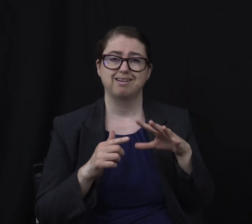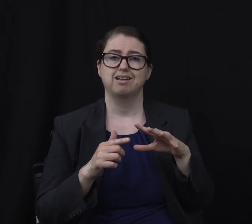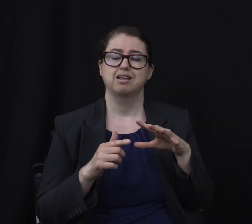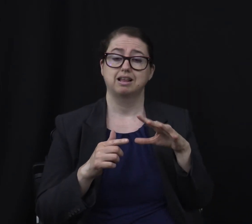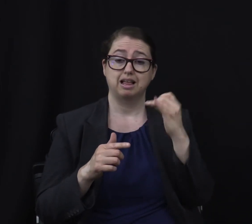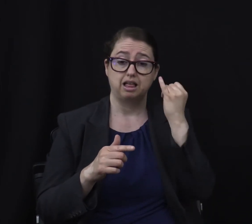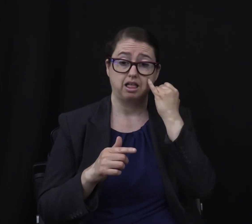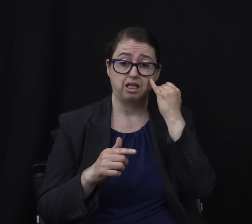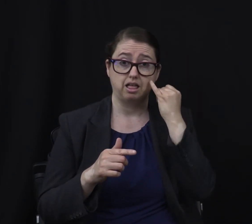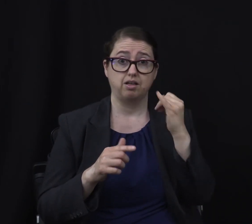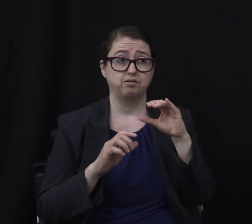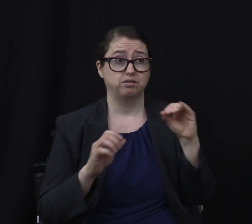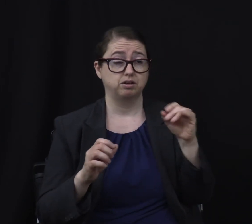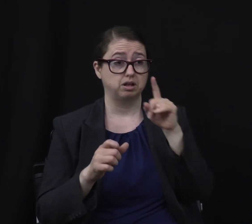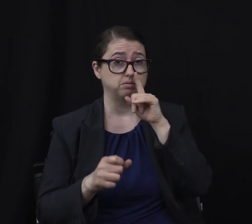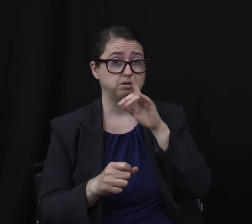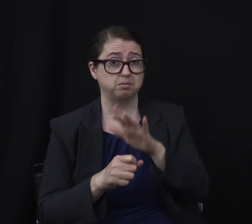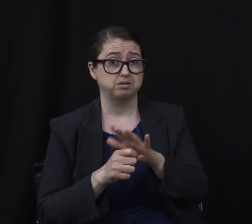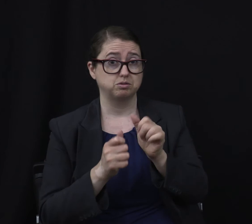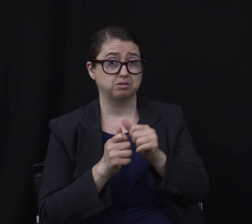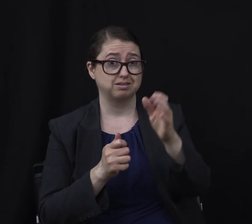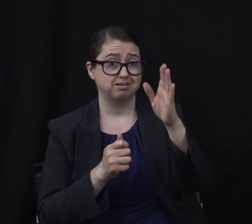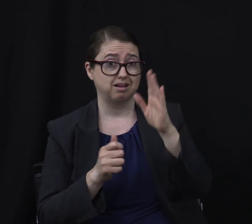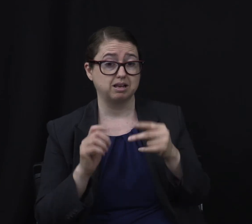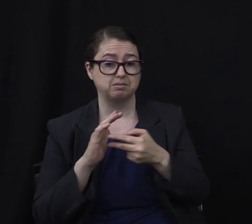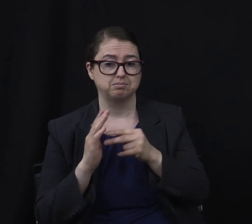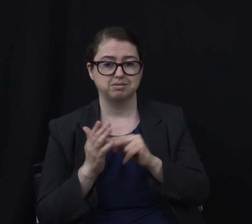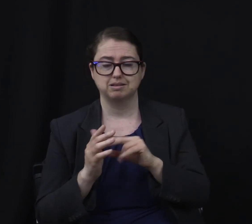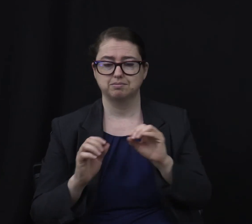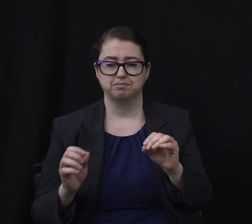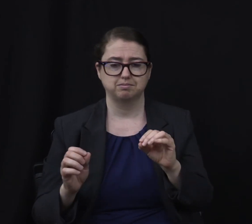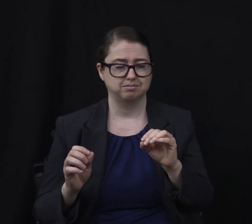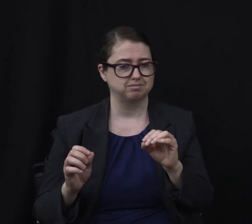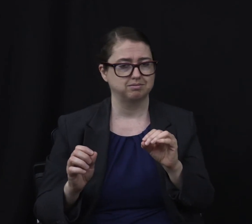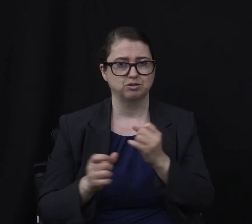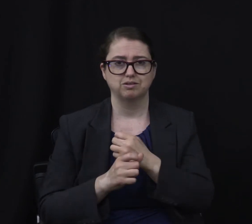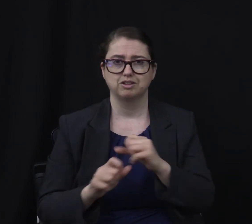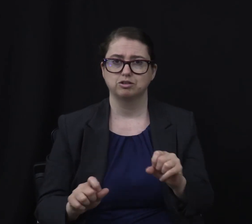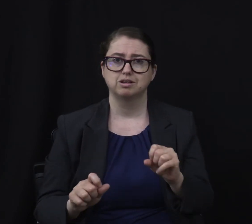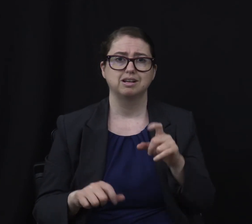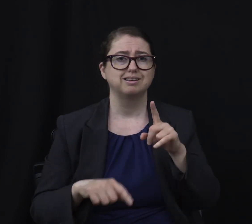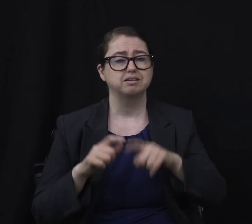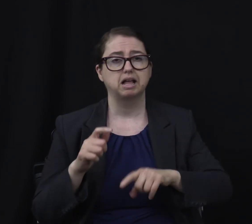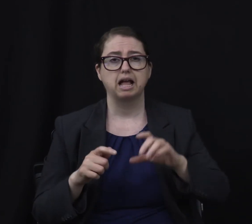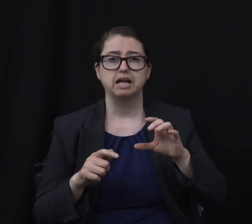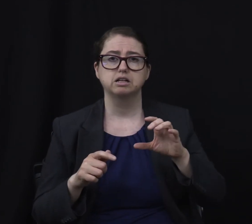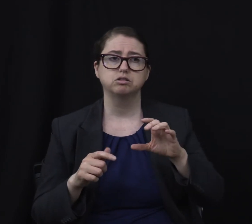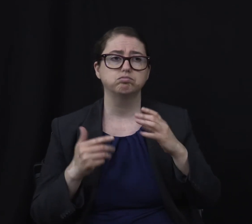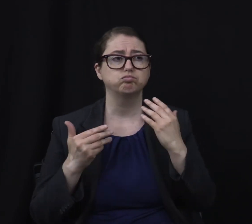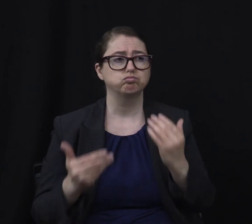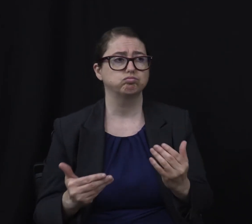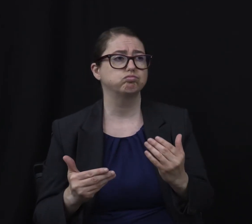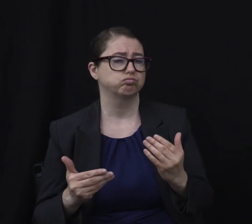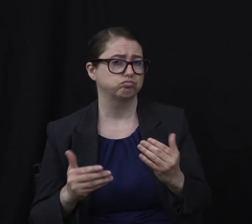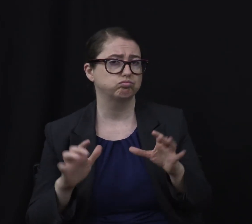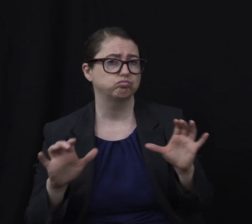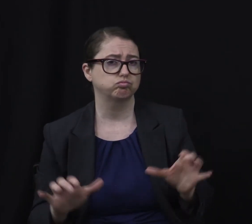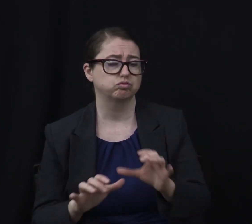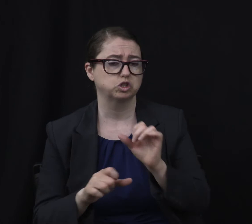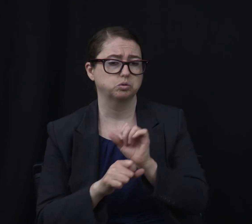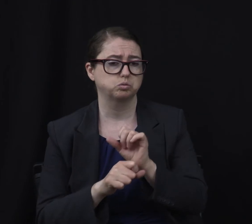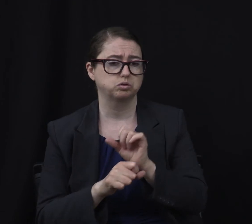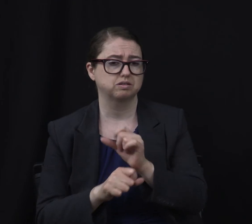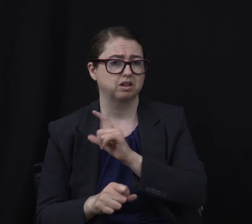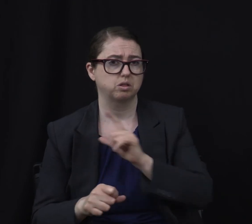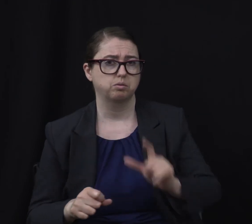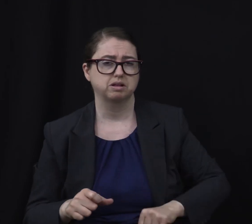God. You cannot just fire yourself up to do the work of the Lord. First